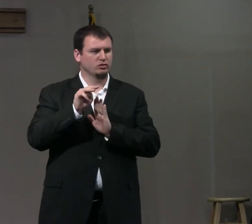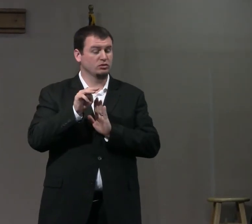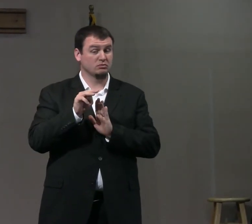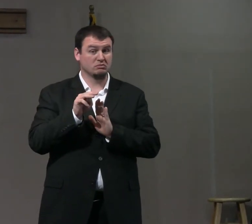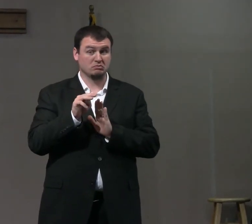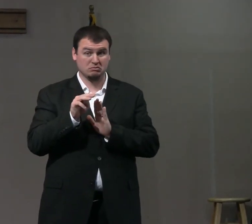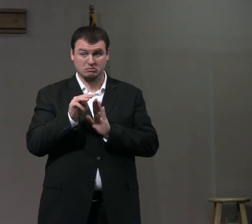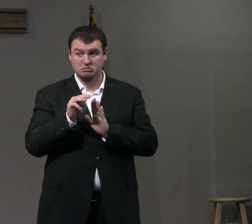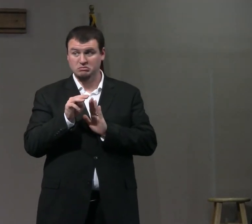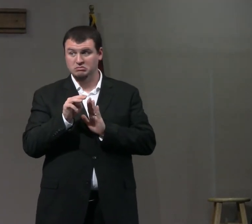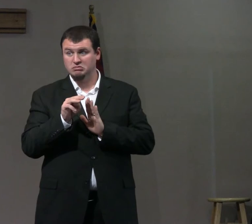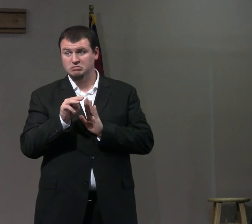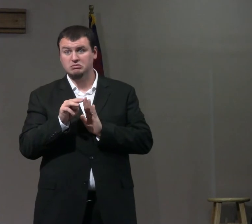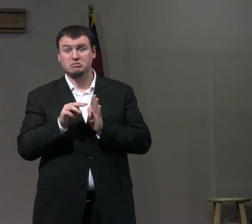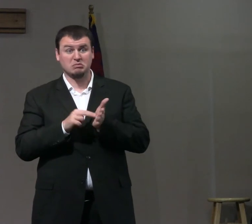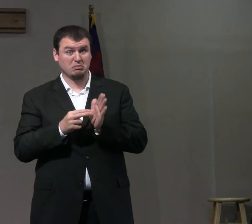Not a novice. Maturity.